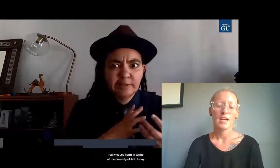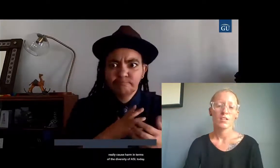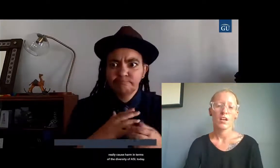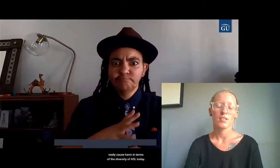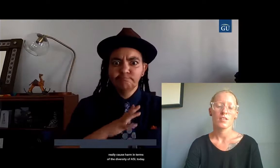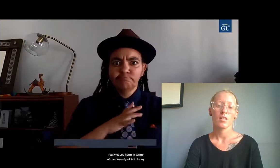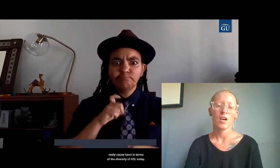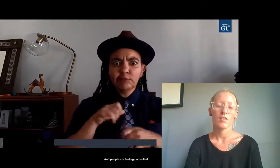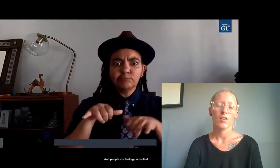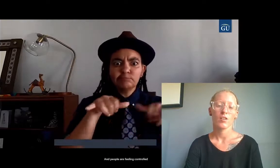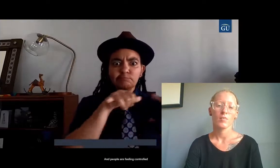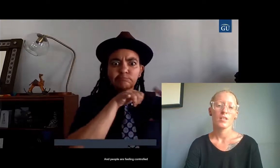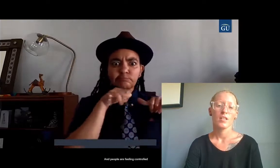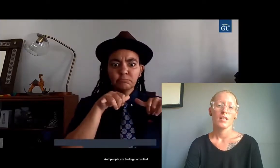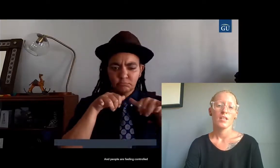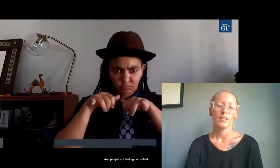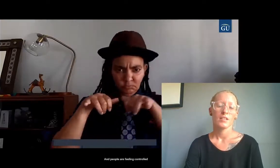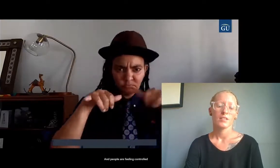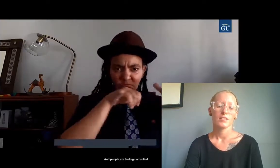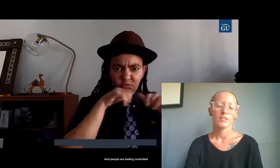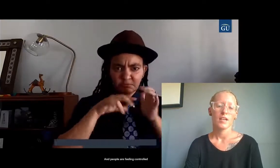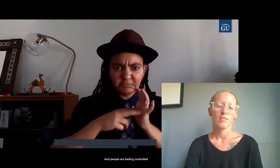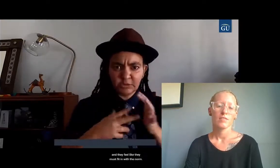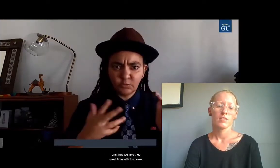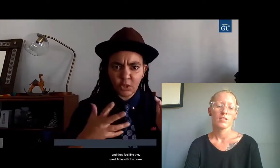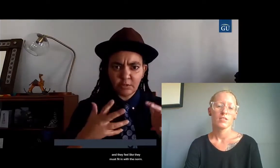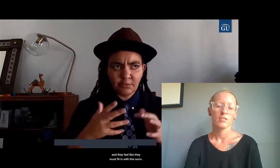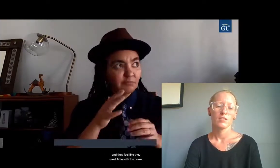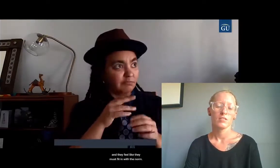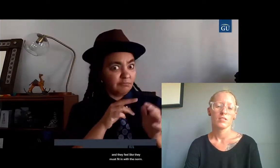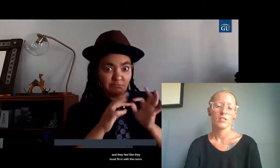because that causes a lot of harm in the deaf